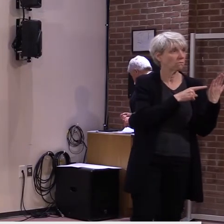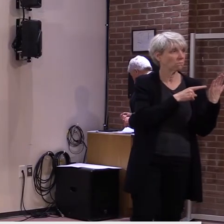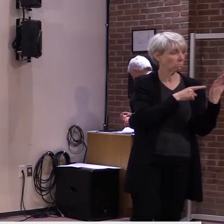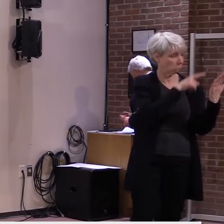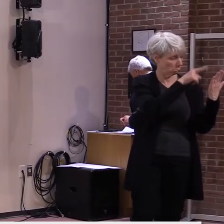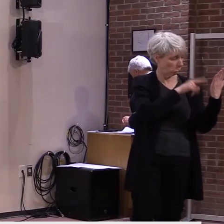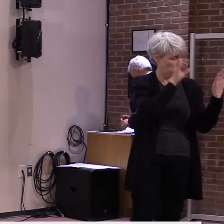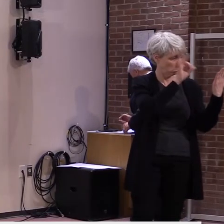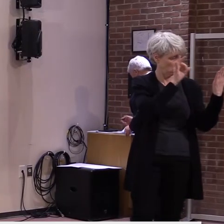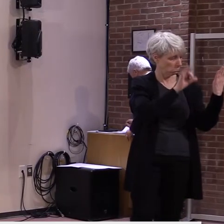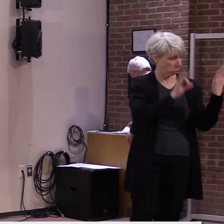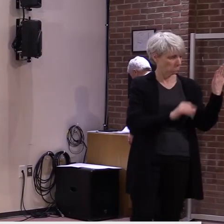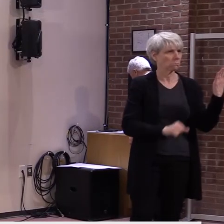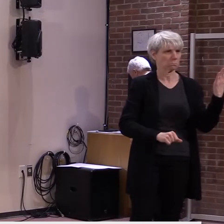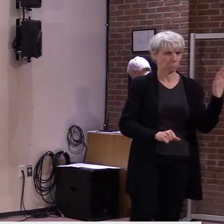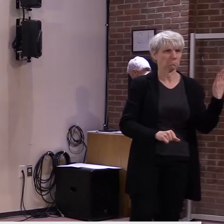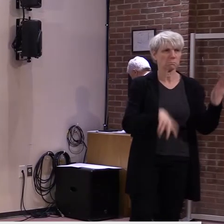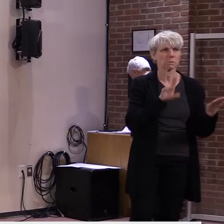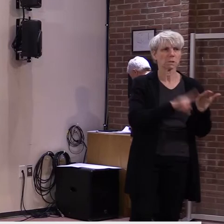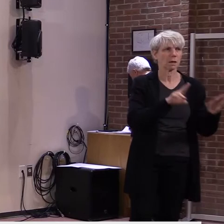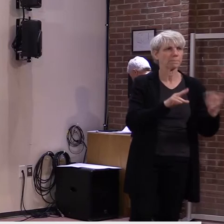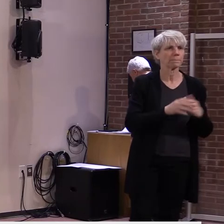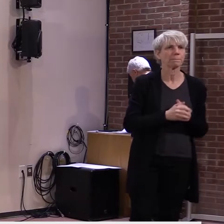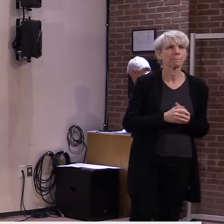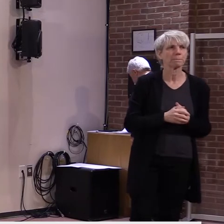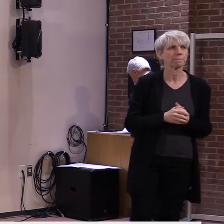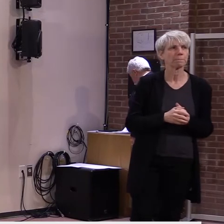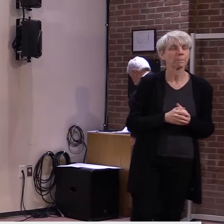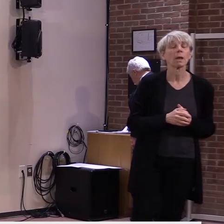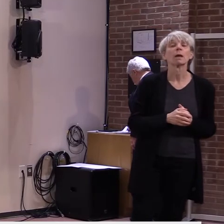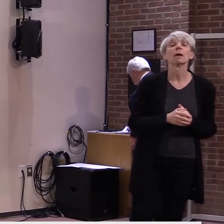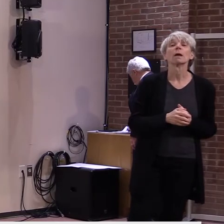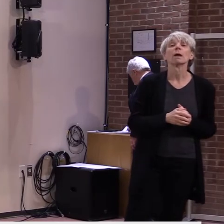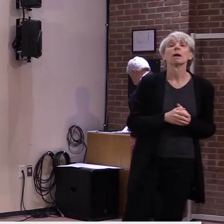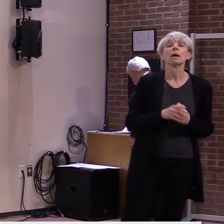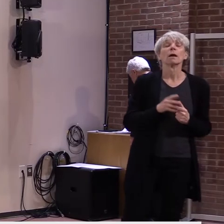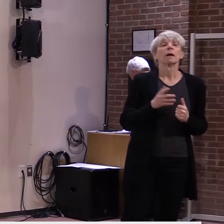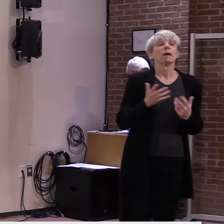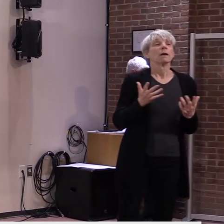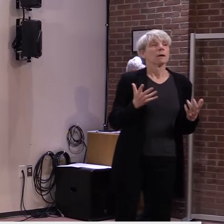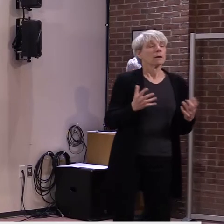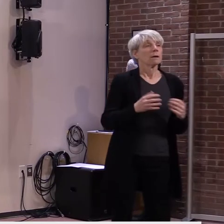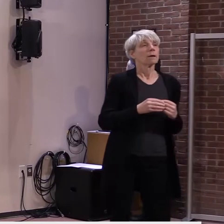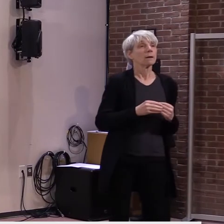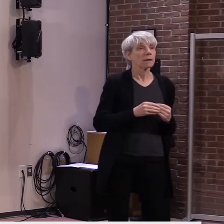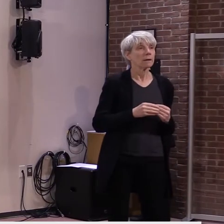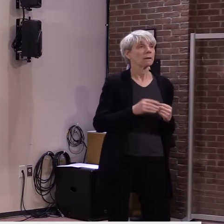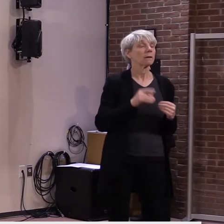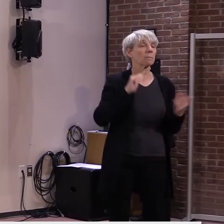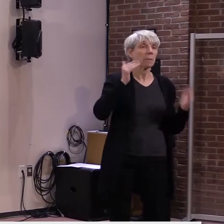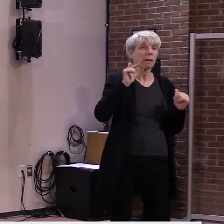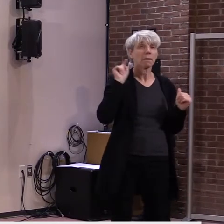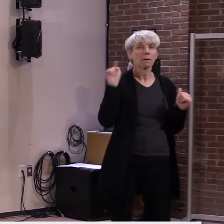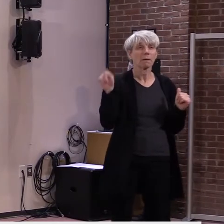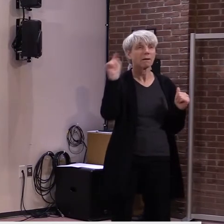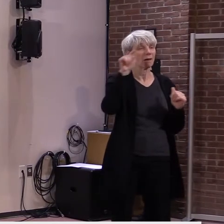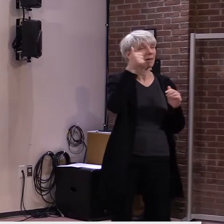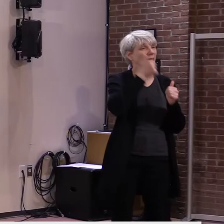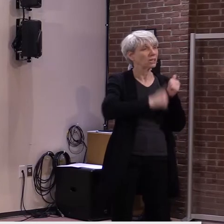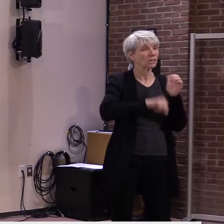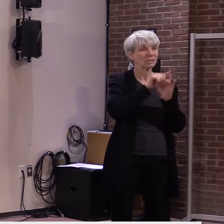correct, that I'll be signing it. In terms of, you know, how that compares to other states, every state has to